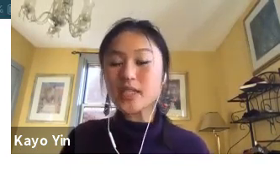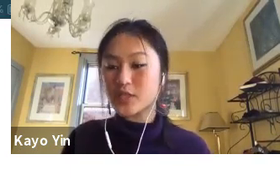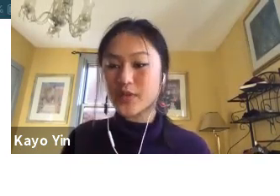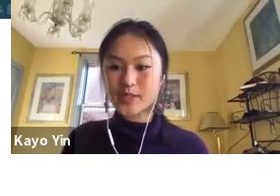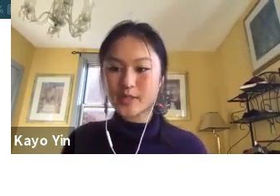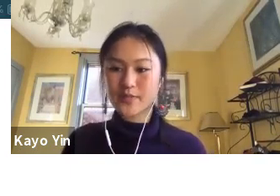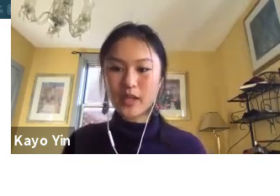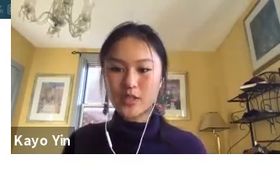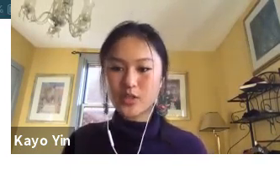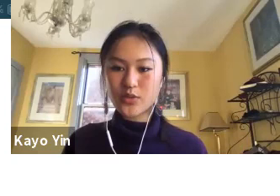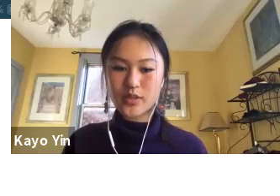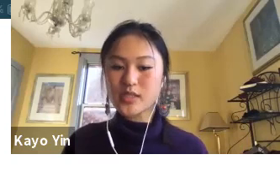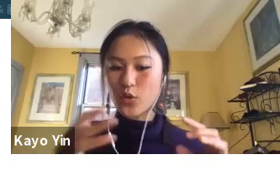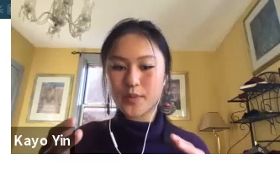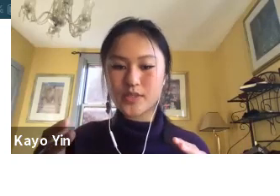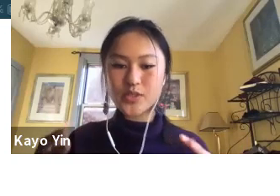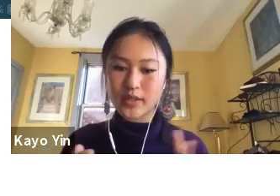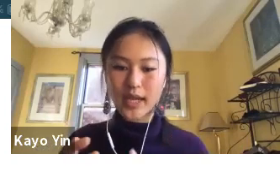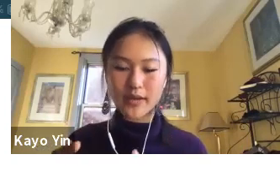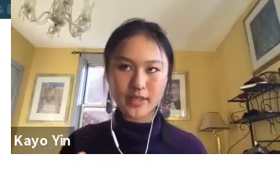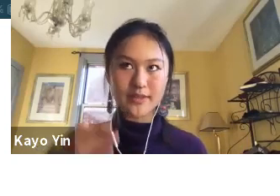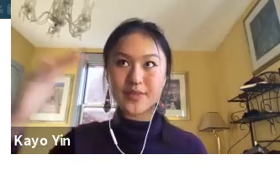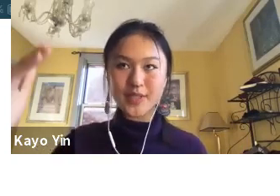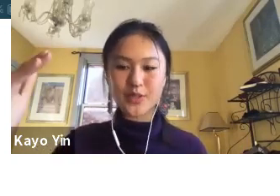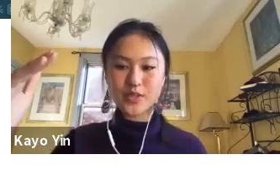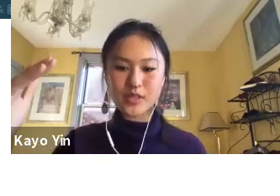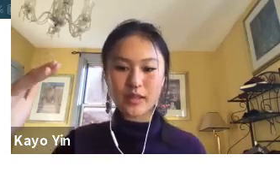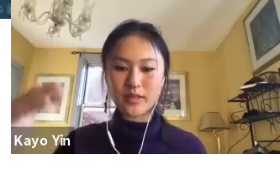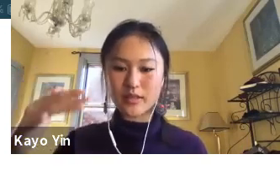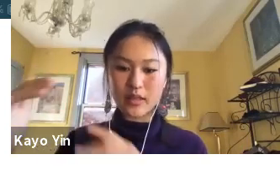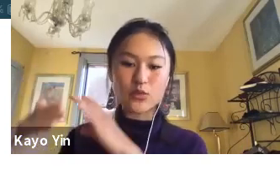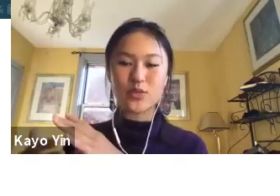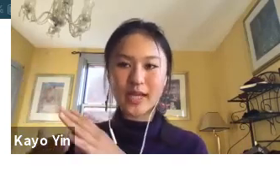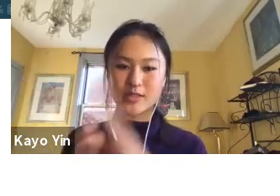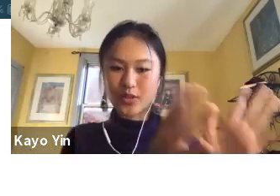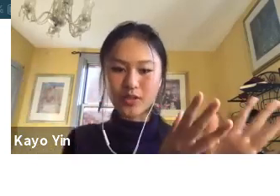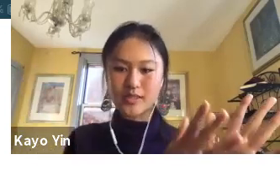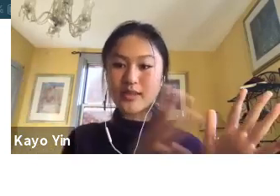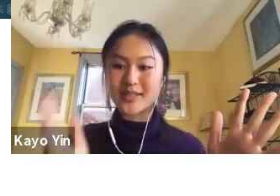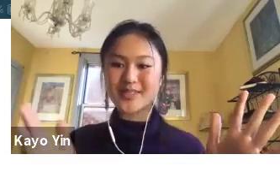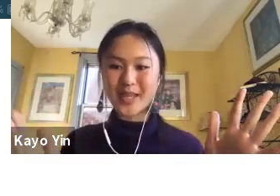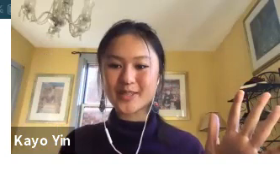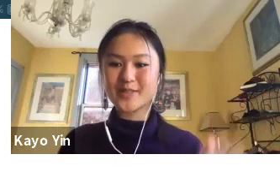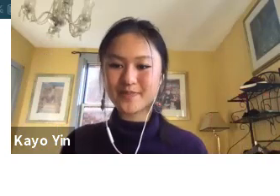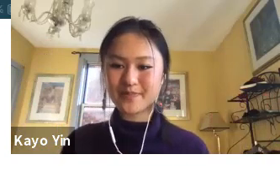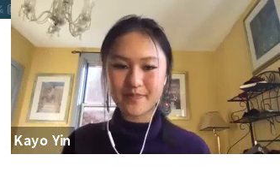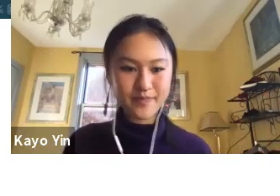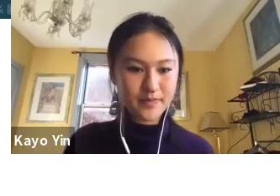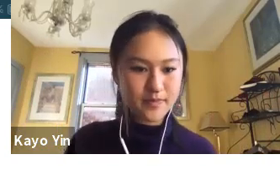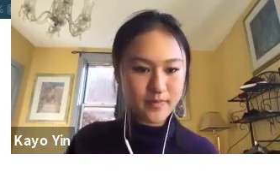from English phrases. So this corpus does not have the videos, and it only has the glosses and the English text.